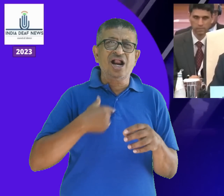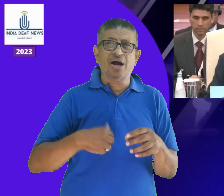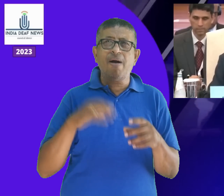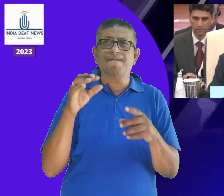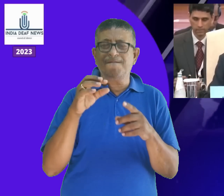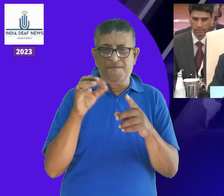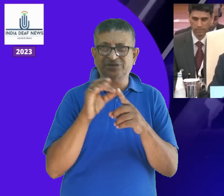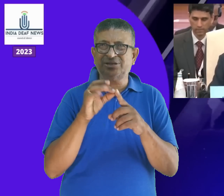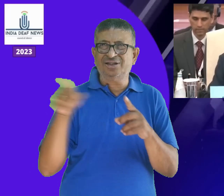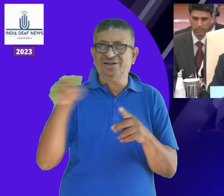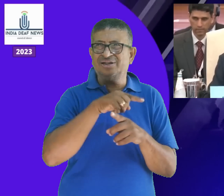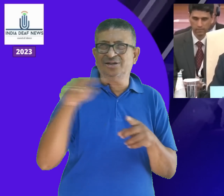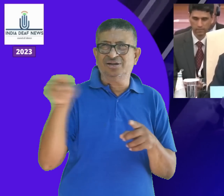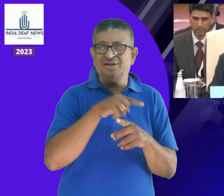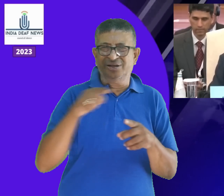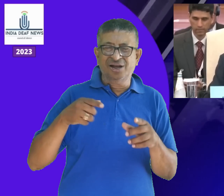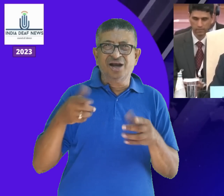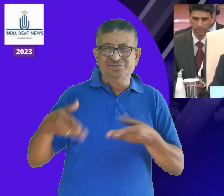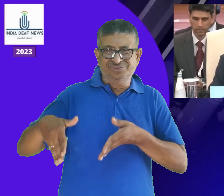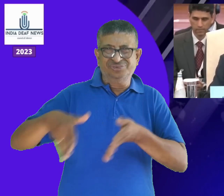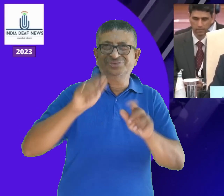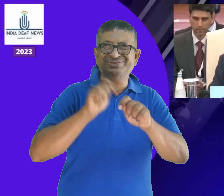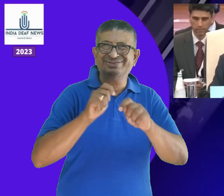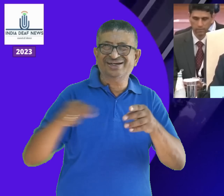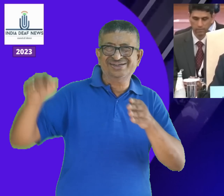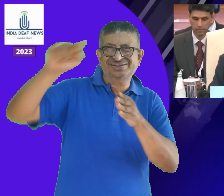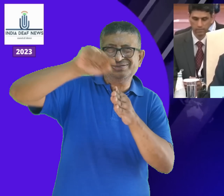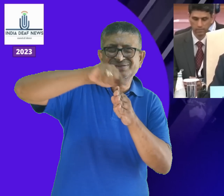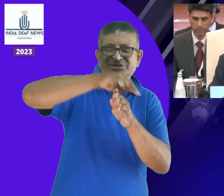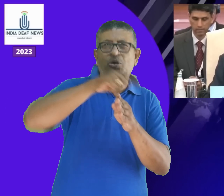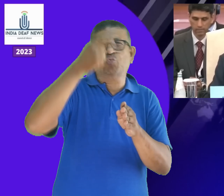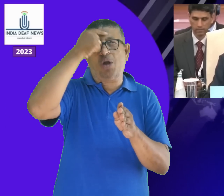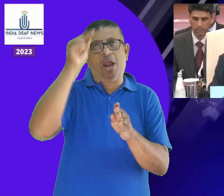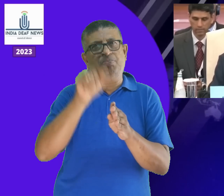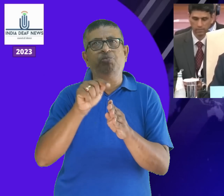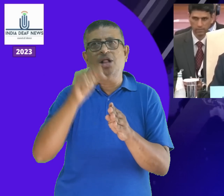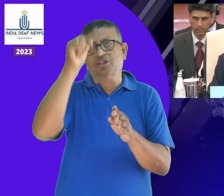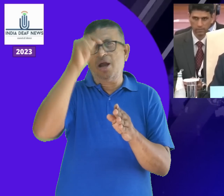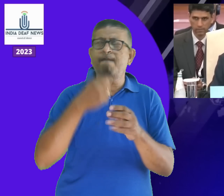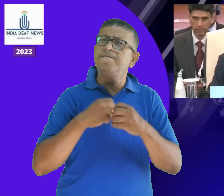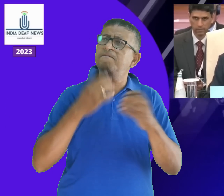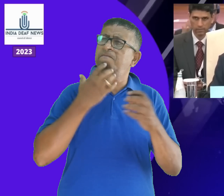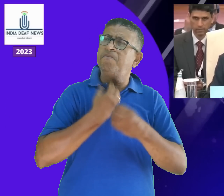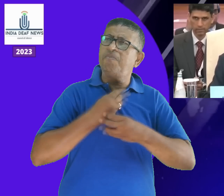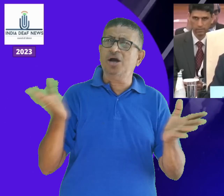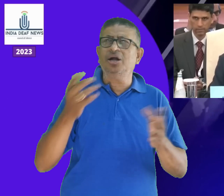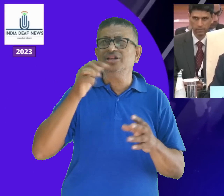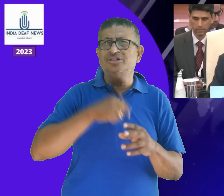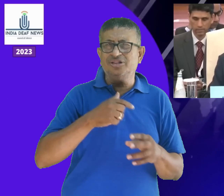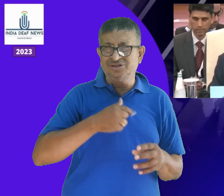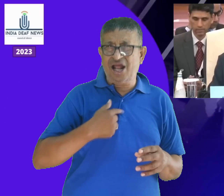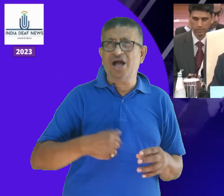its use in international relations and seeking no unilateral military superiority